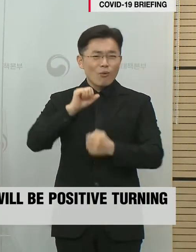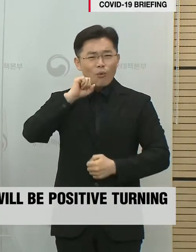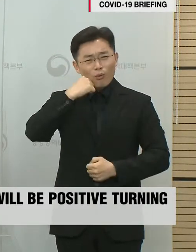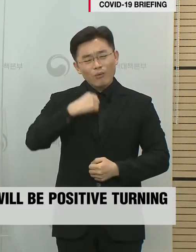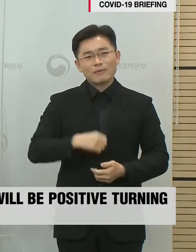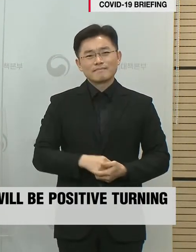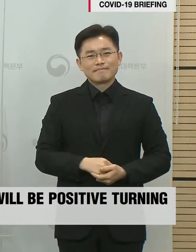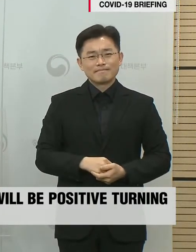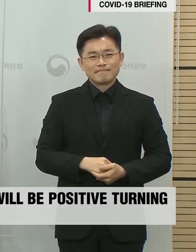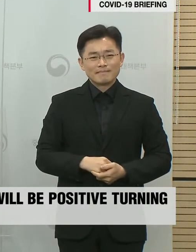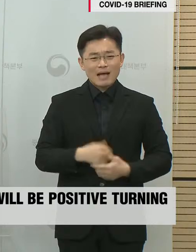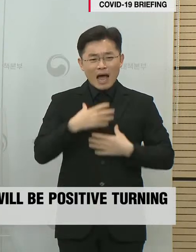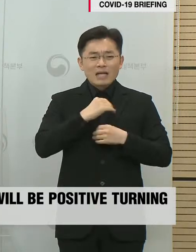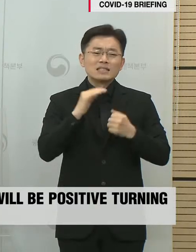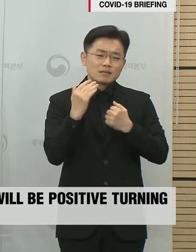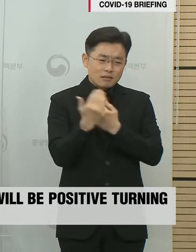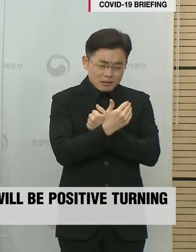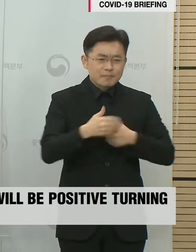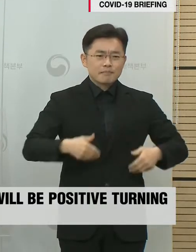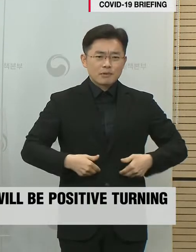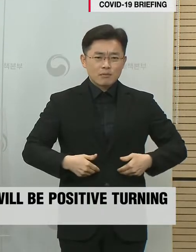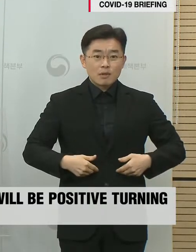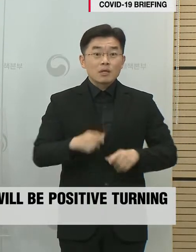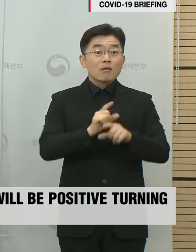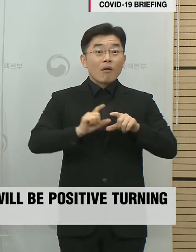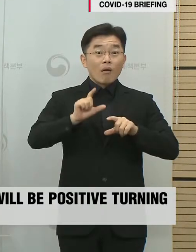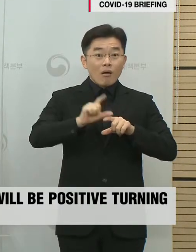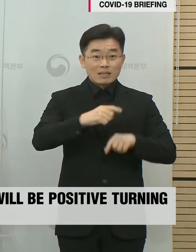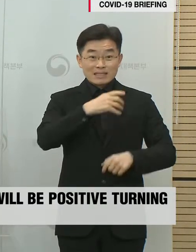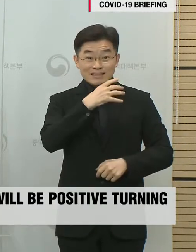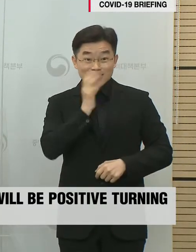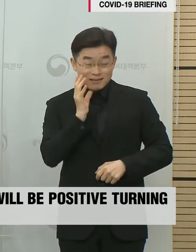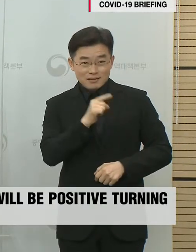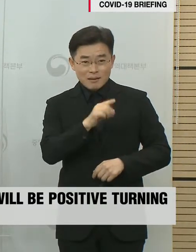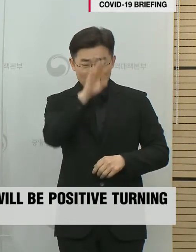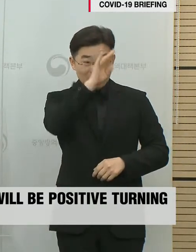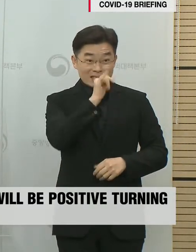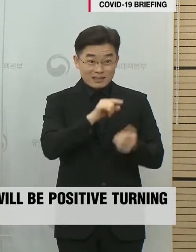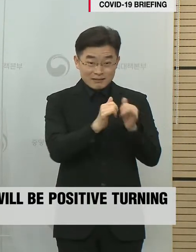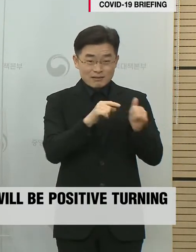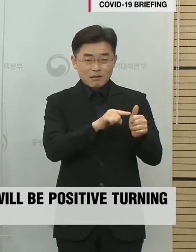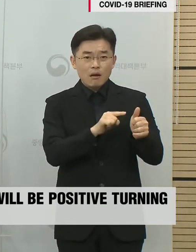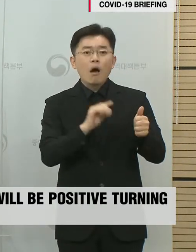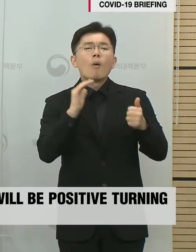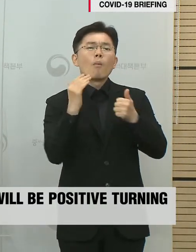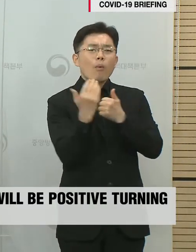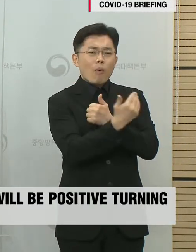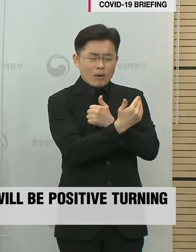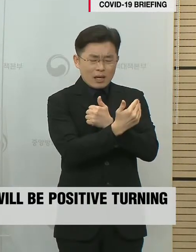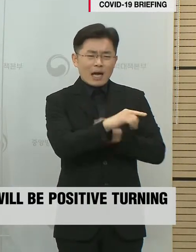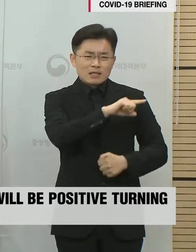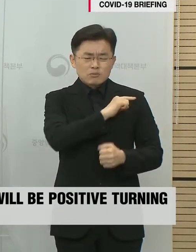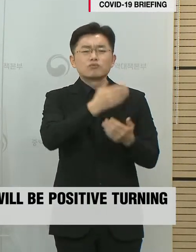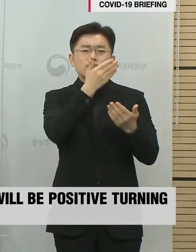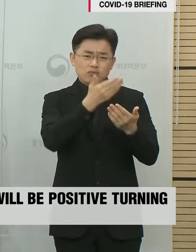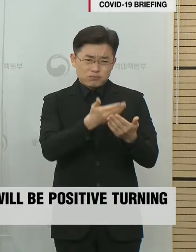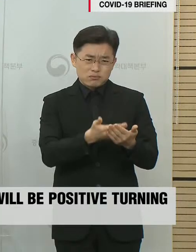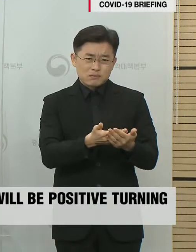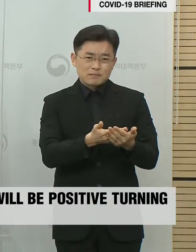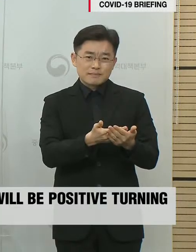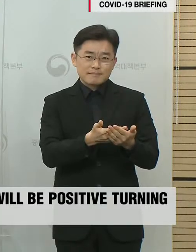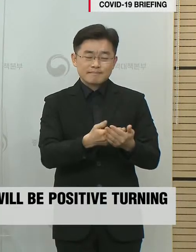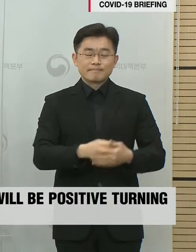this year, it will be a very different holiday than the previous ones, and we need to highlight the importance